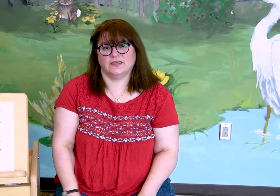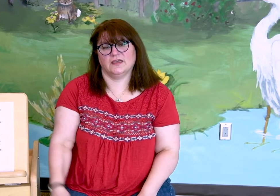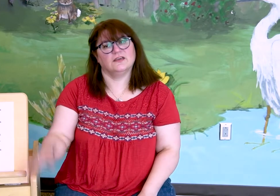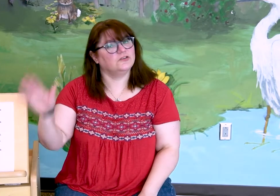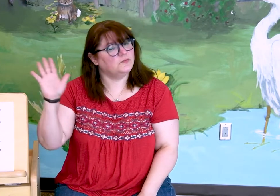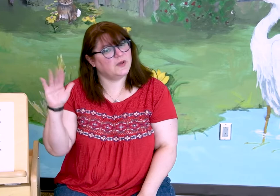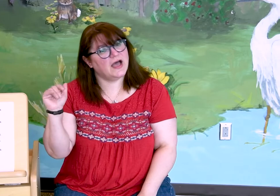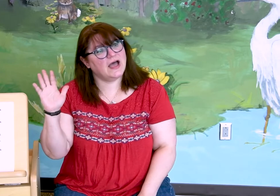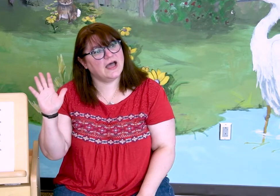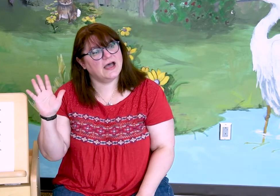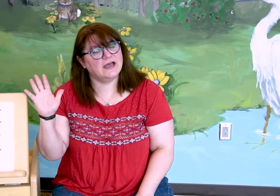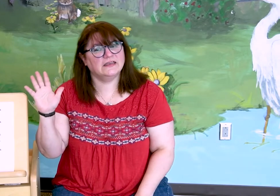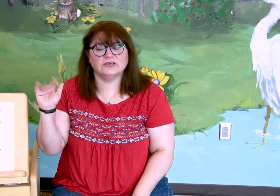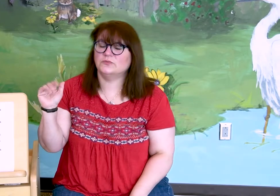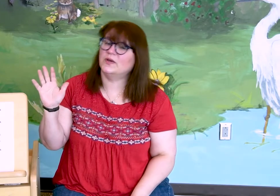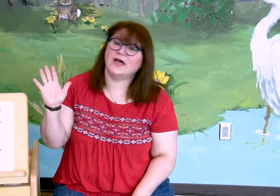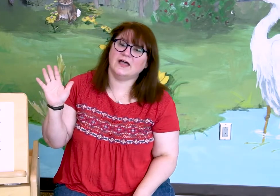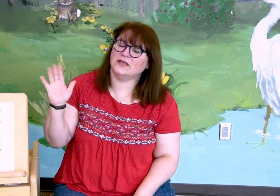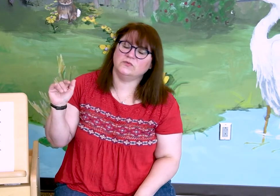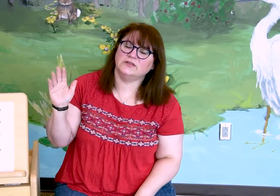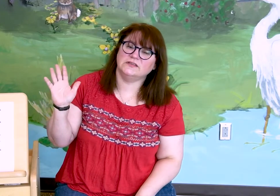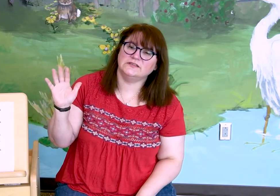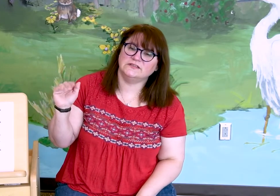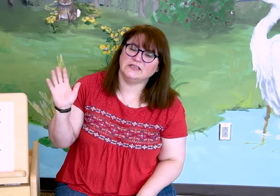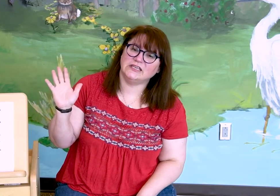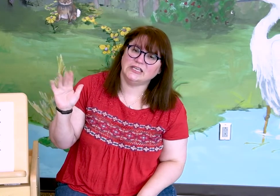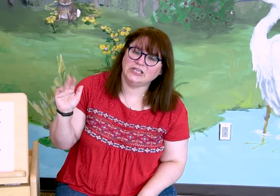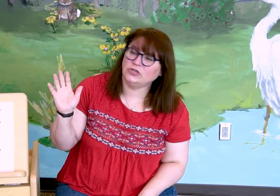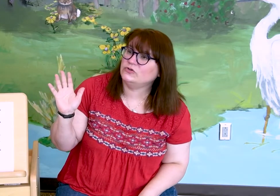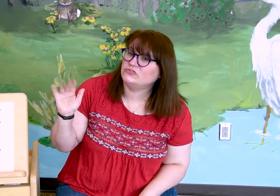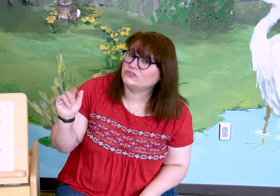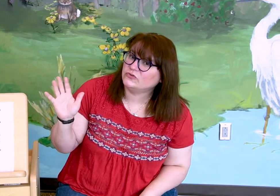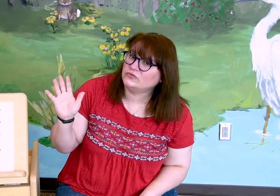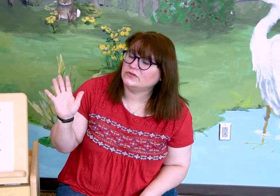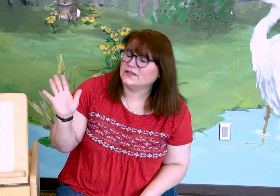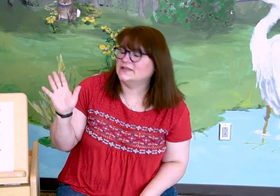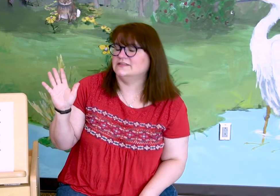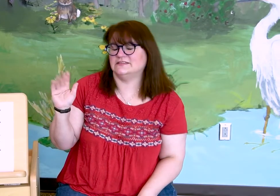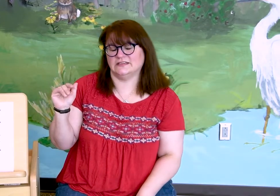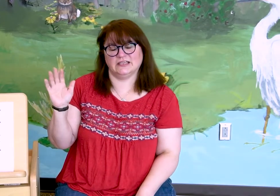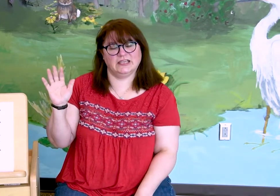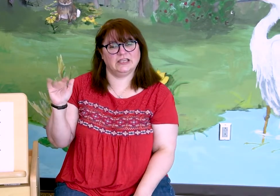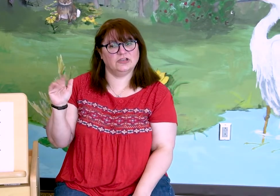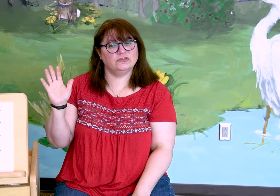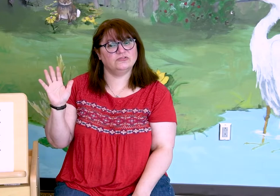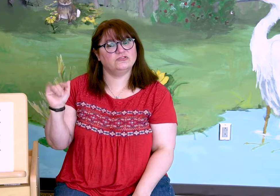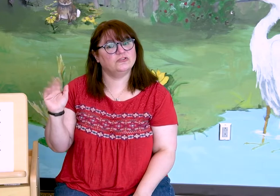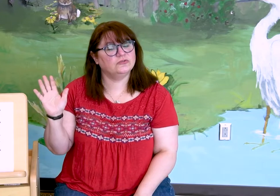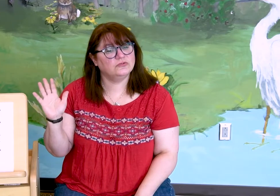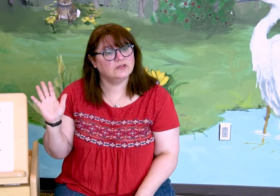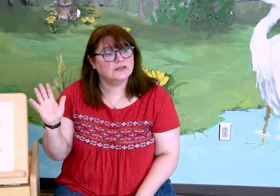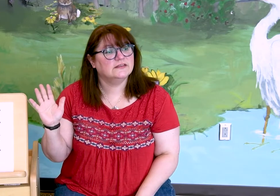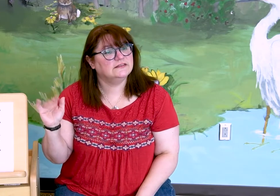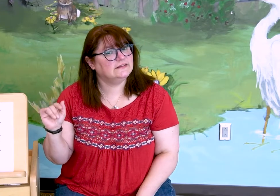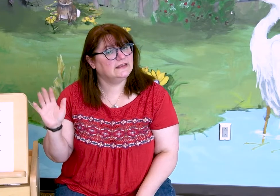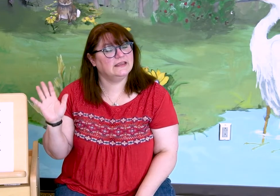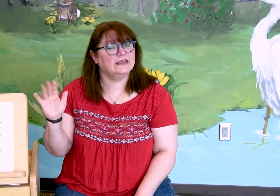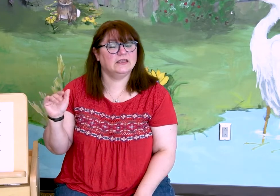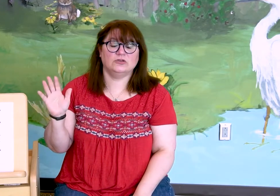Goodbye. Goodbye. We'll see you soon. See you soon. See you